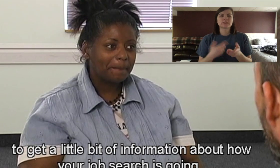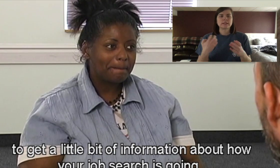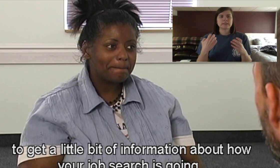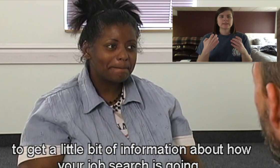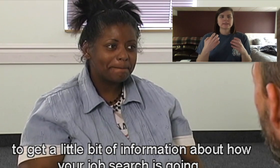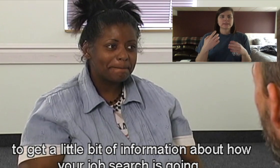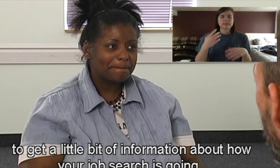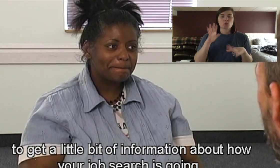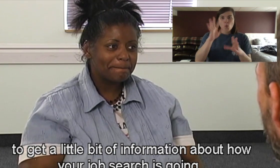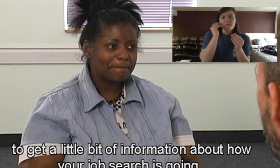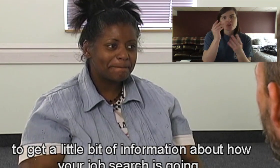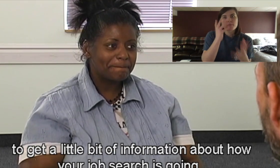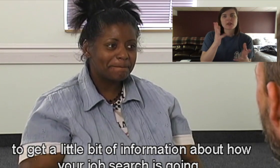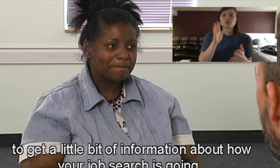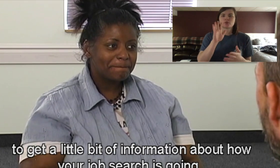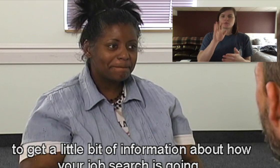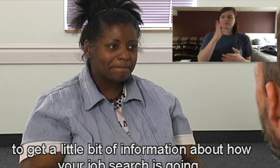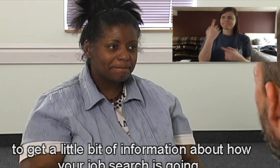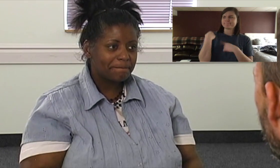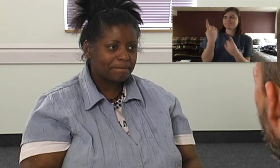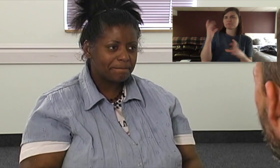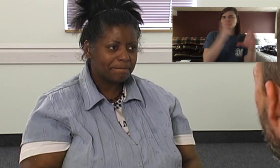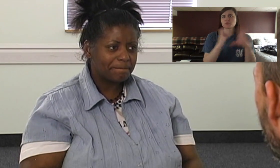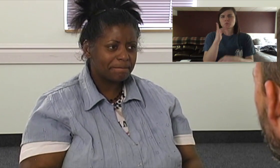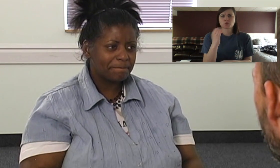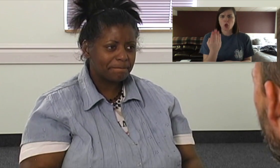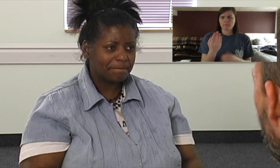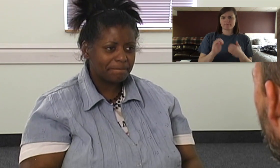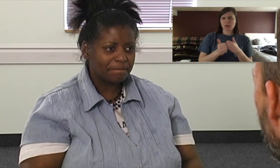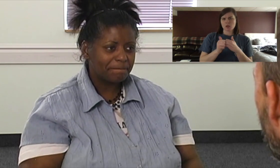of information about how your job search is going.